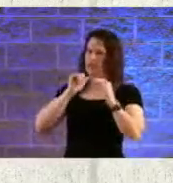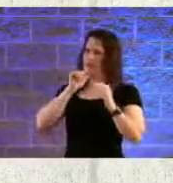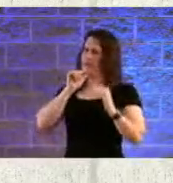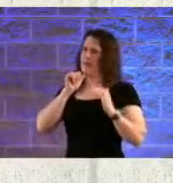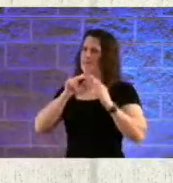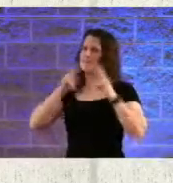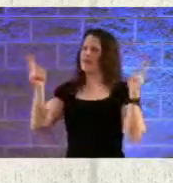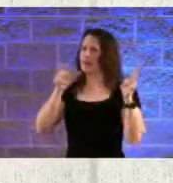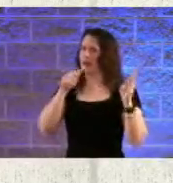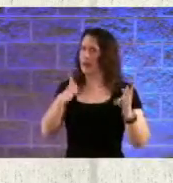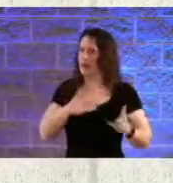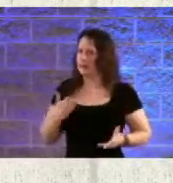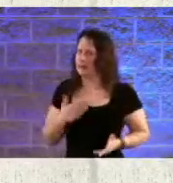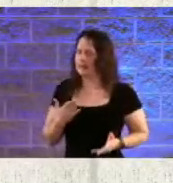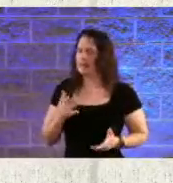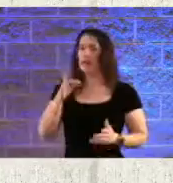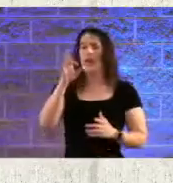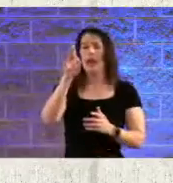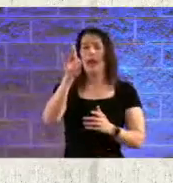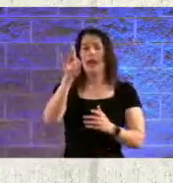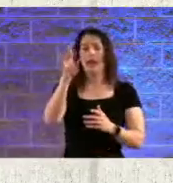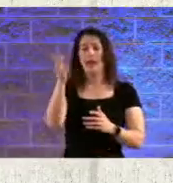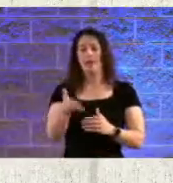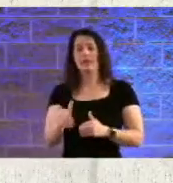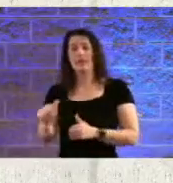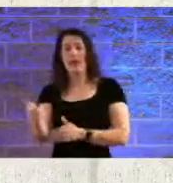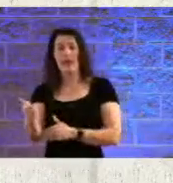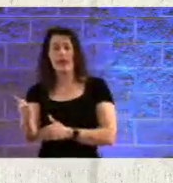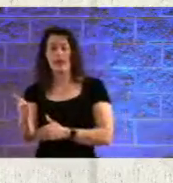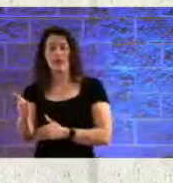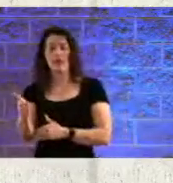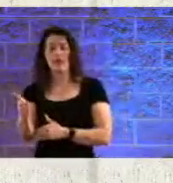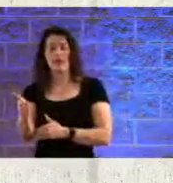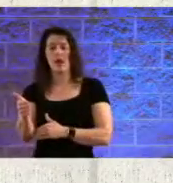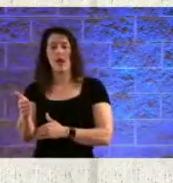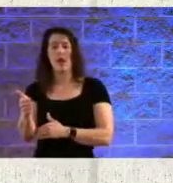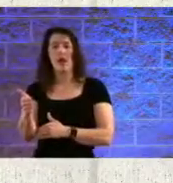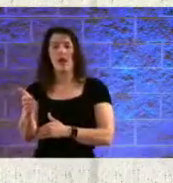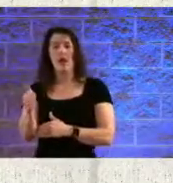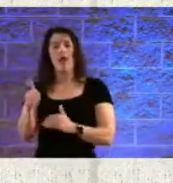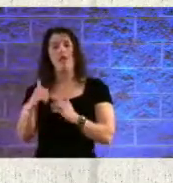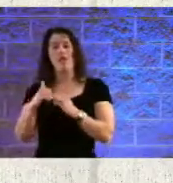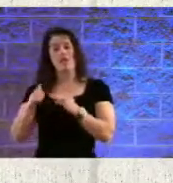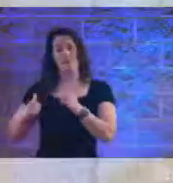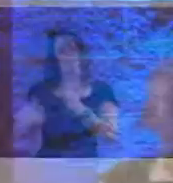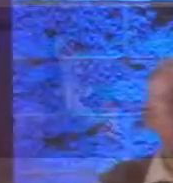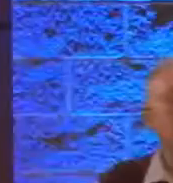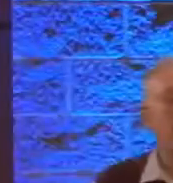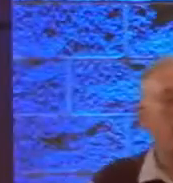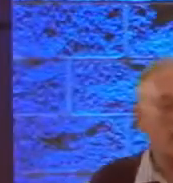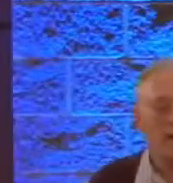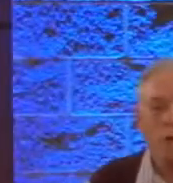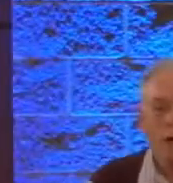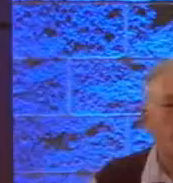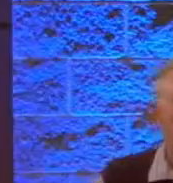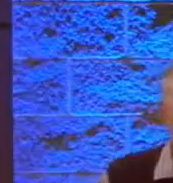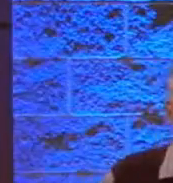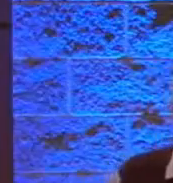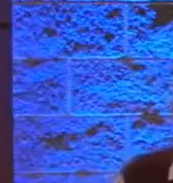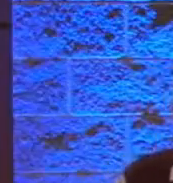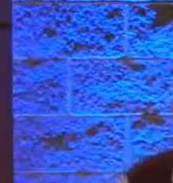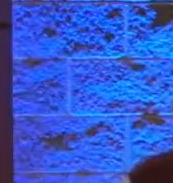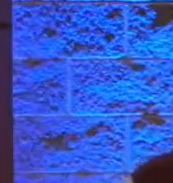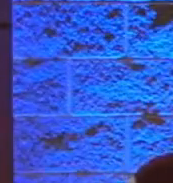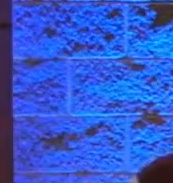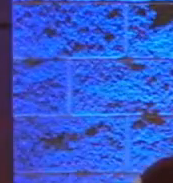very unhappy, 8 out of 10 who avoided divorce were happily married 5 years later. You know what? I don't know